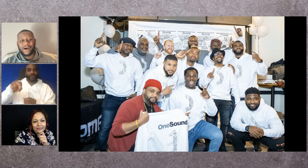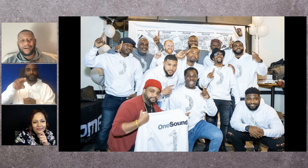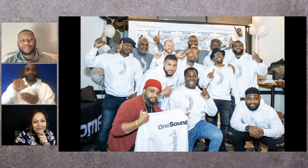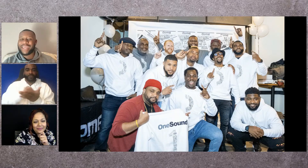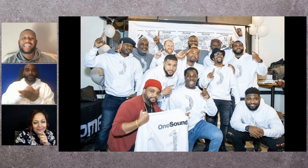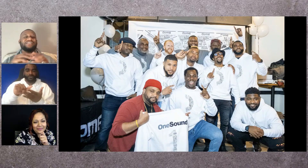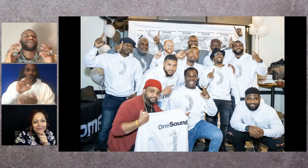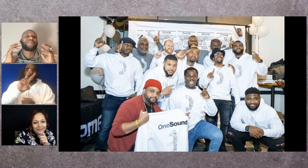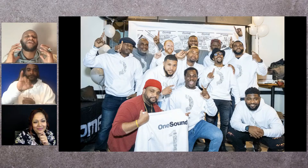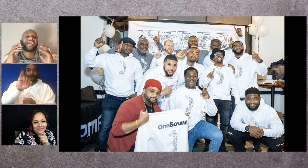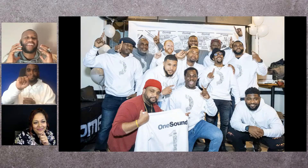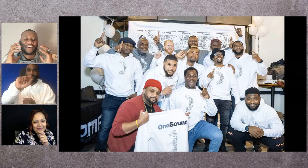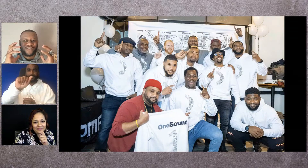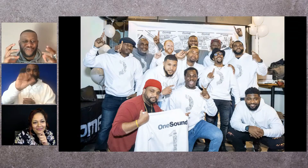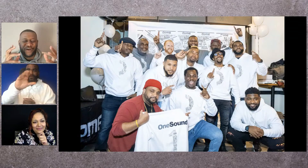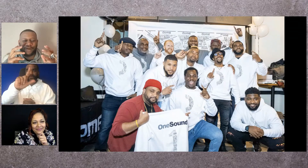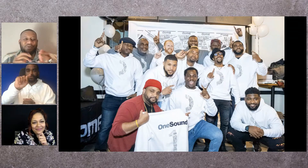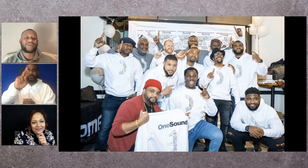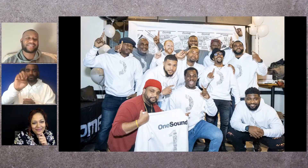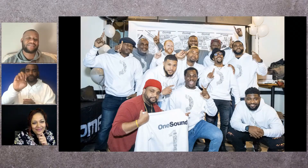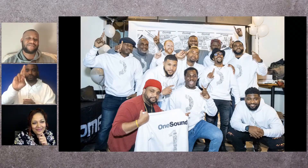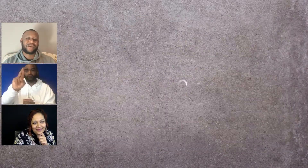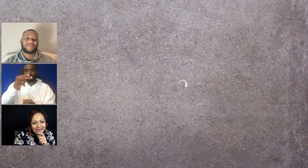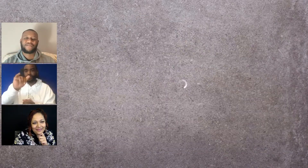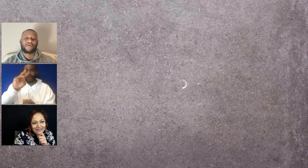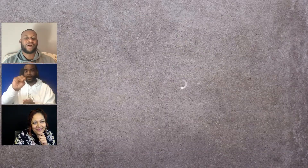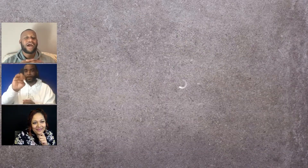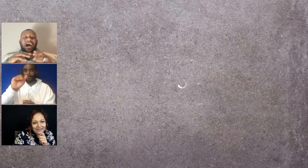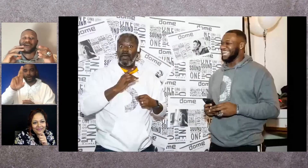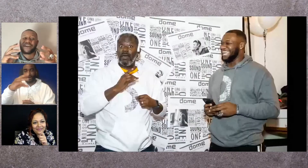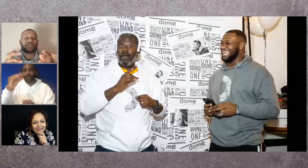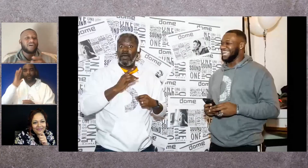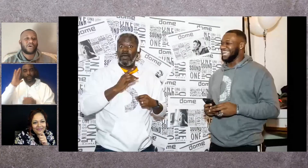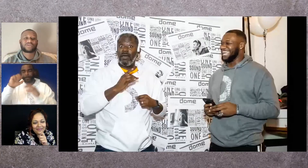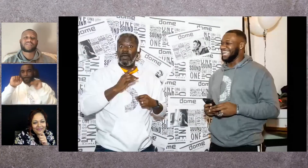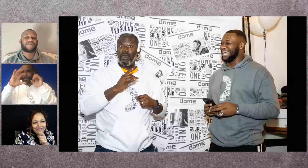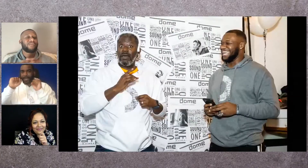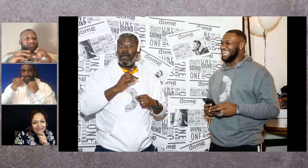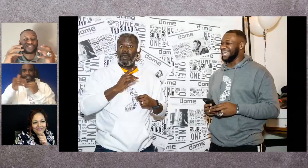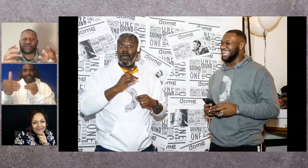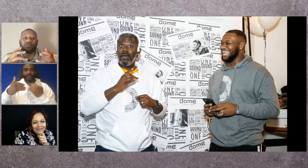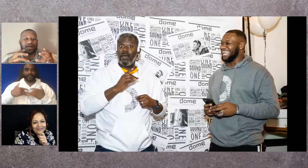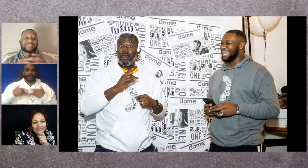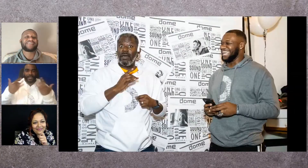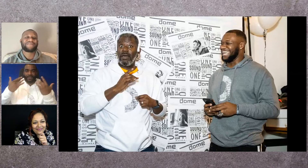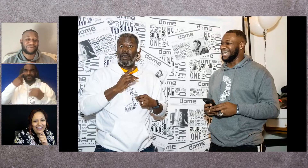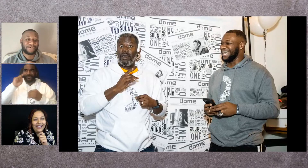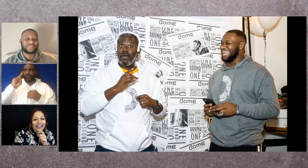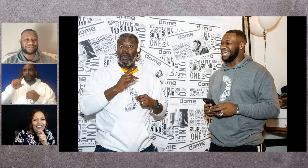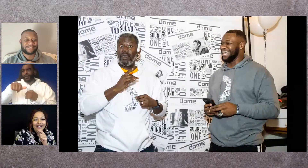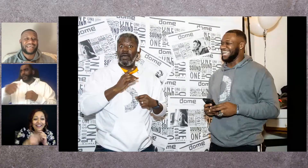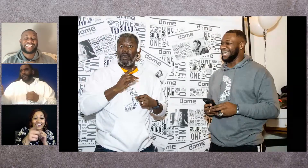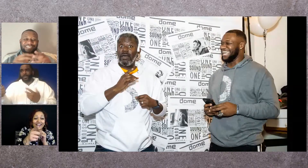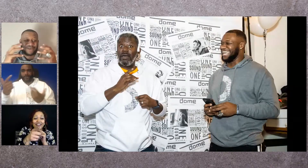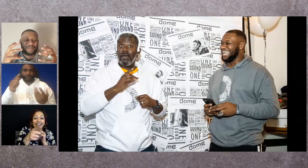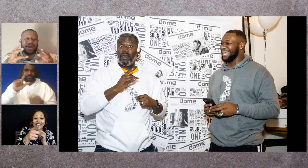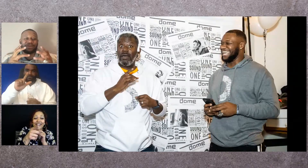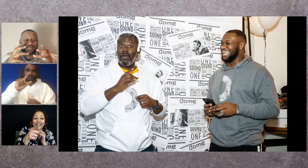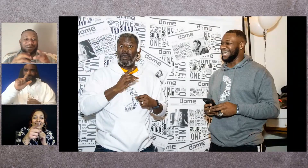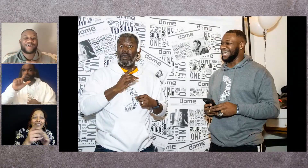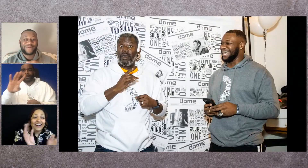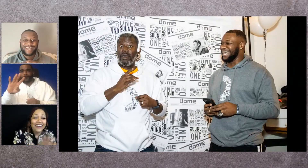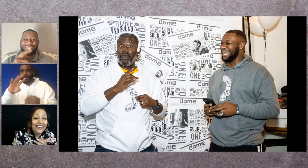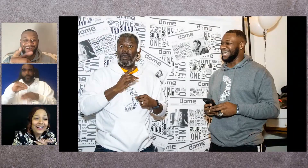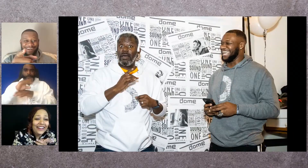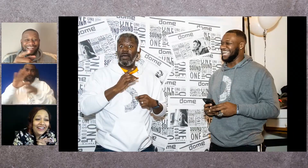Wine Bar. And it's going to be an incredible next event for another host of almost 24 influencers that's going to be